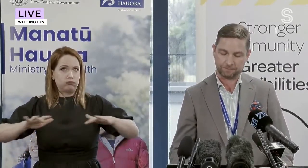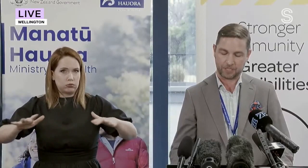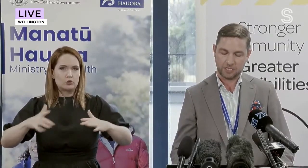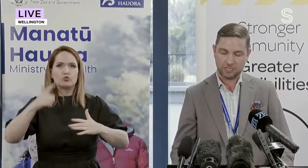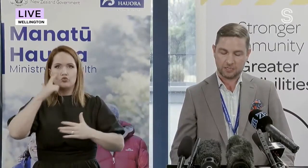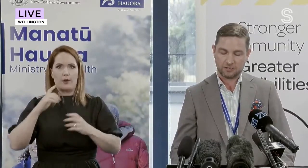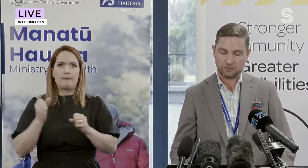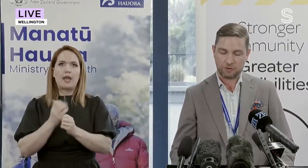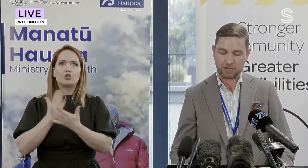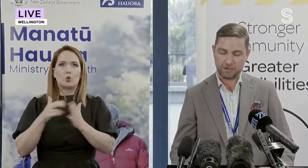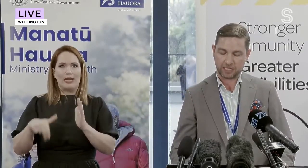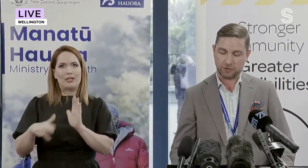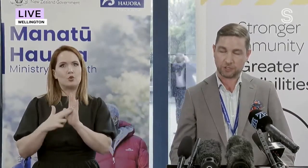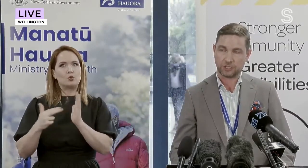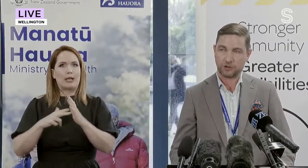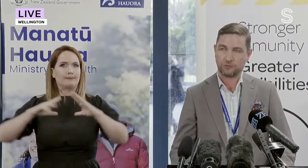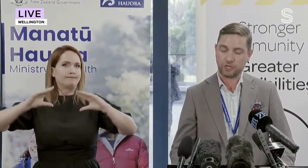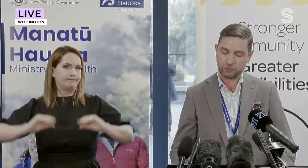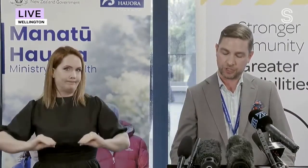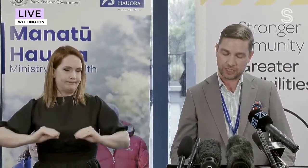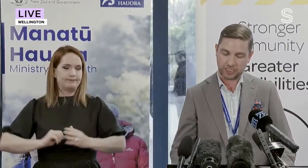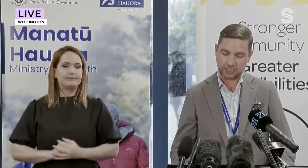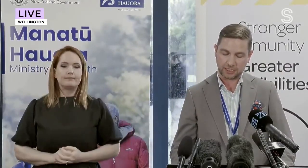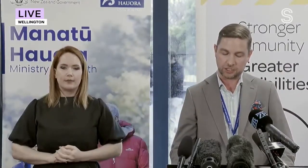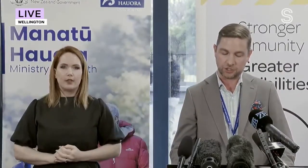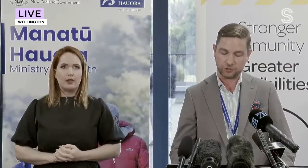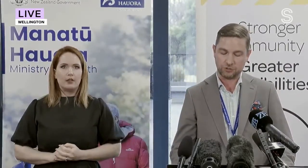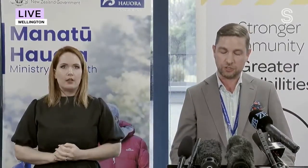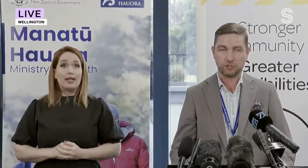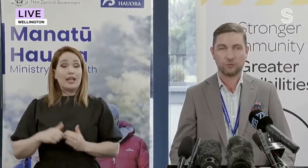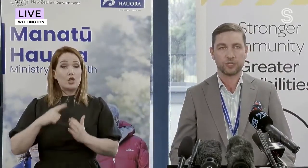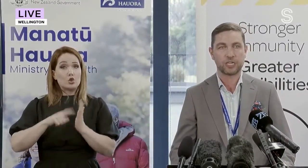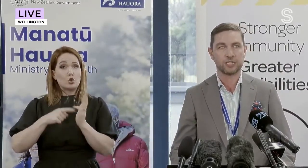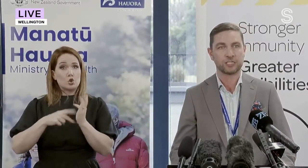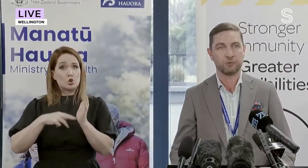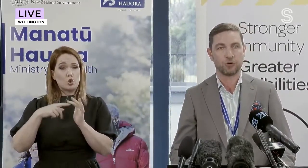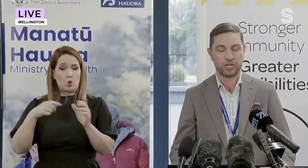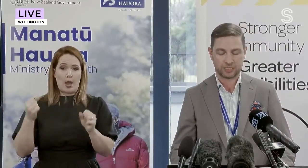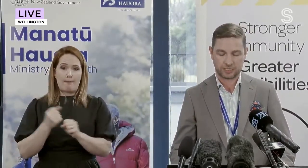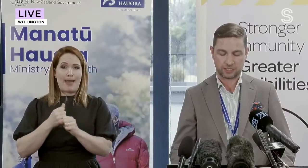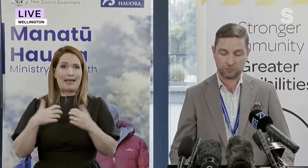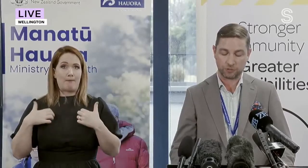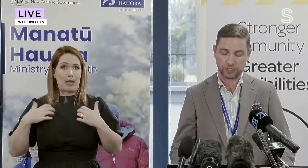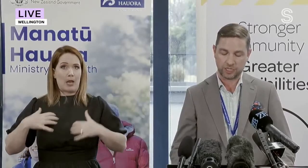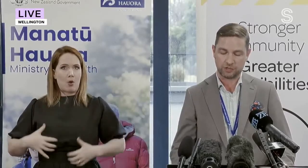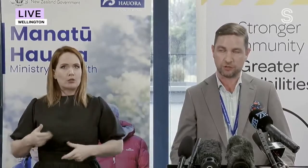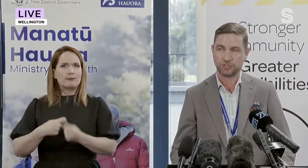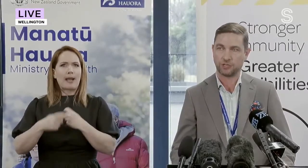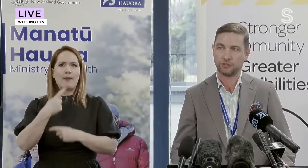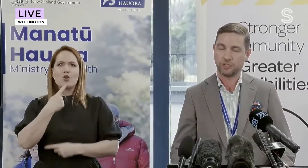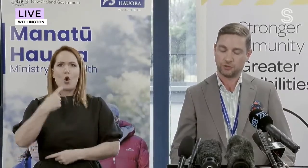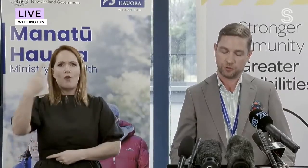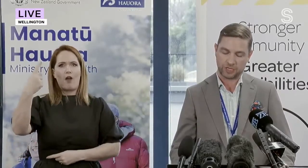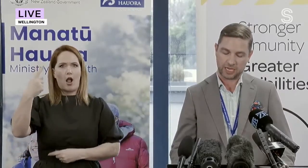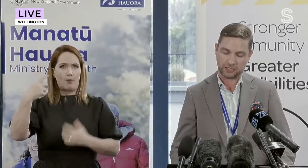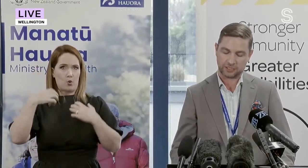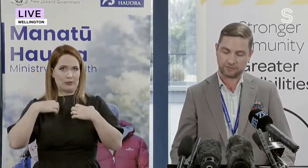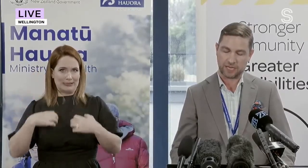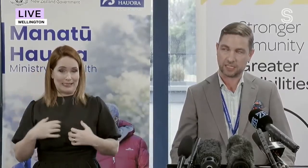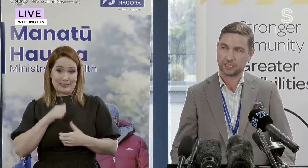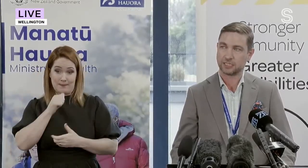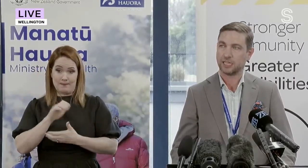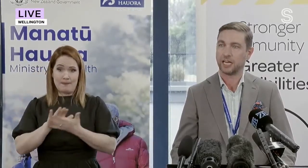here. We made monkeypox a notifiable disease in June, which has supported us and will continue to do so with